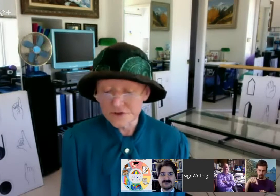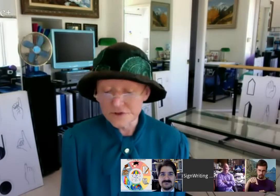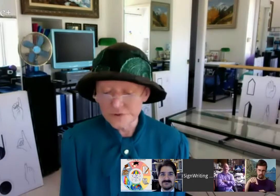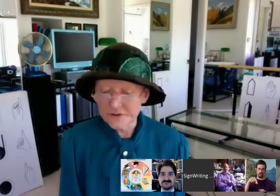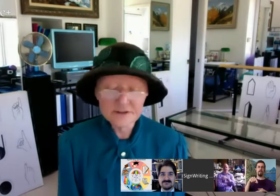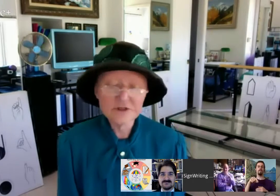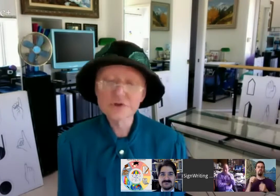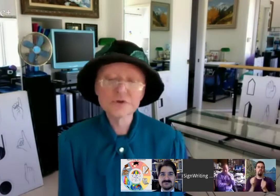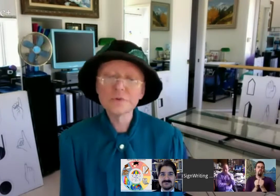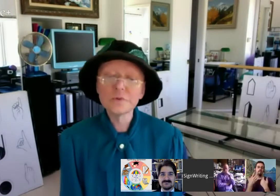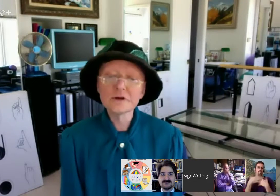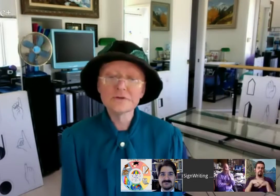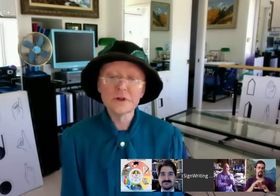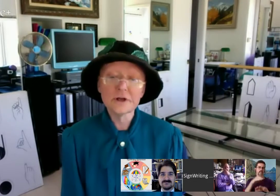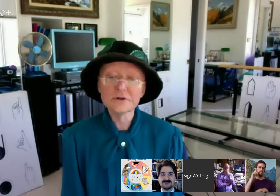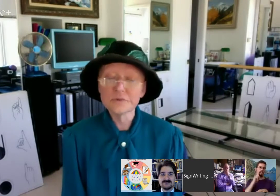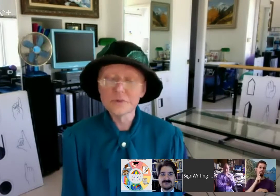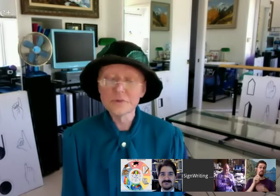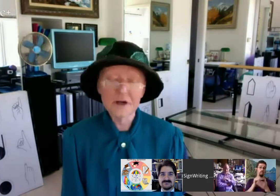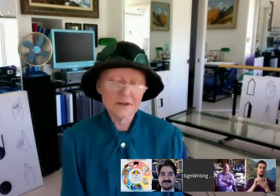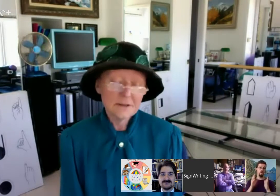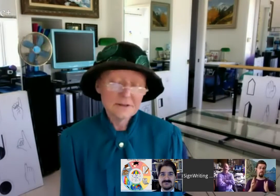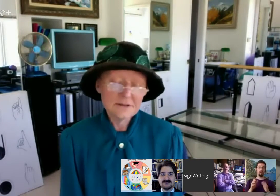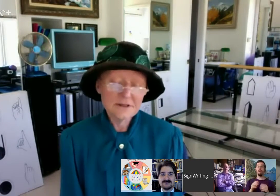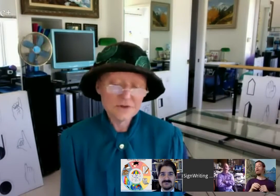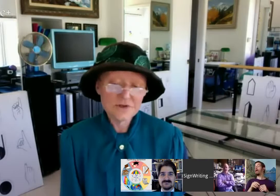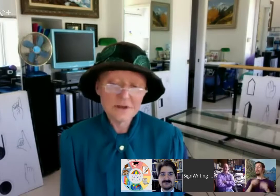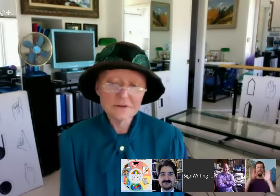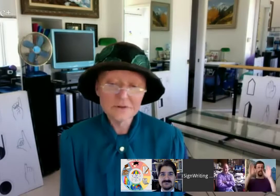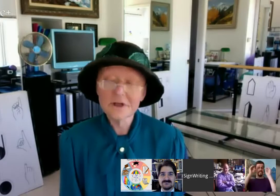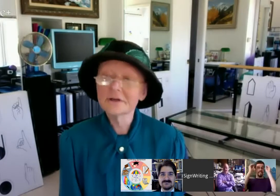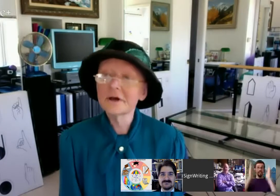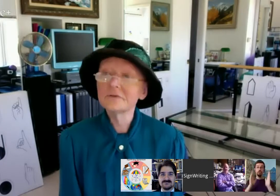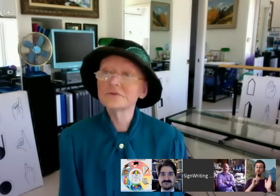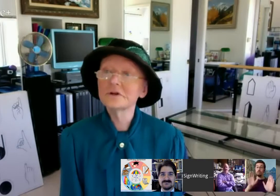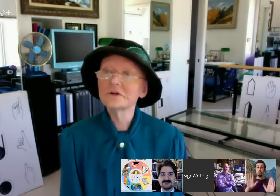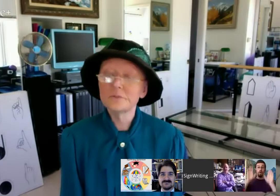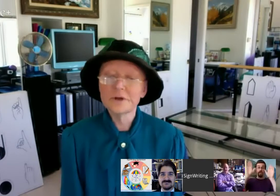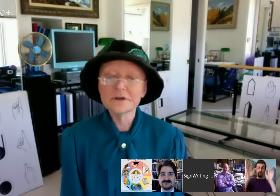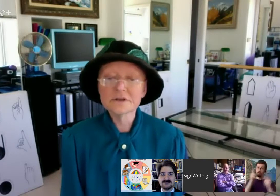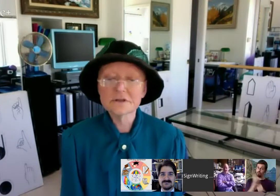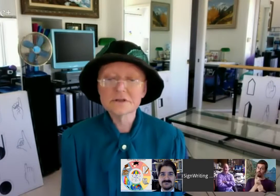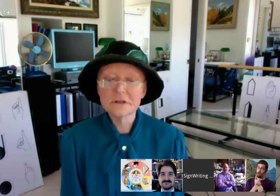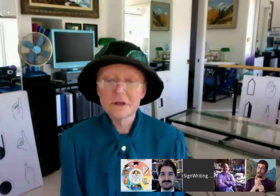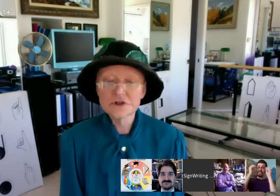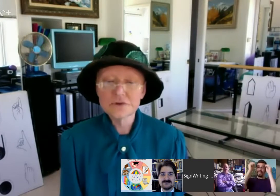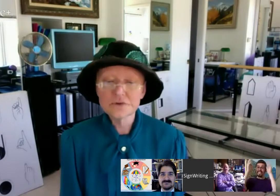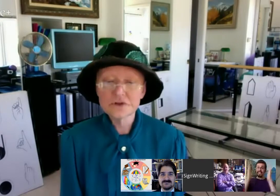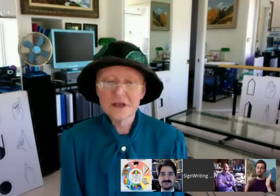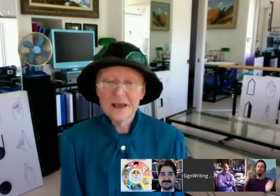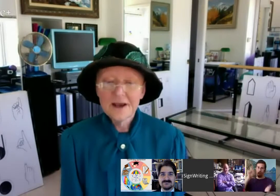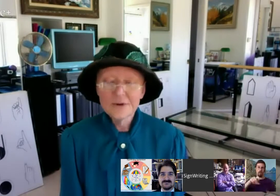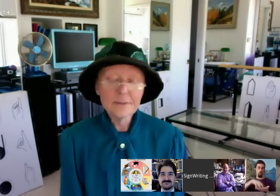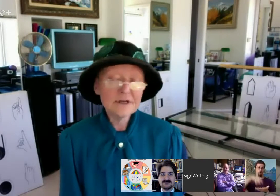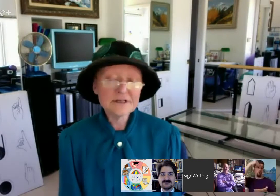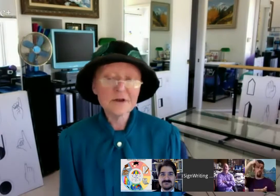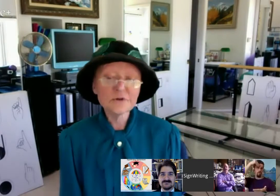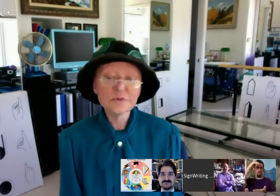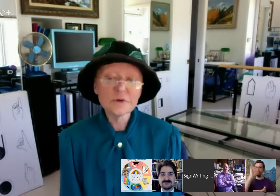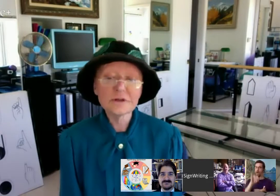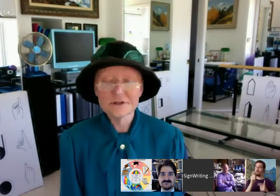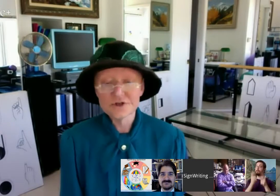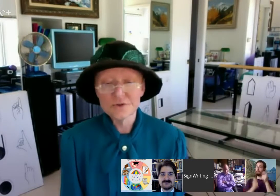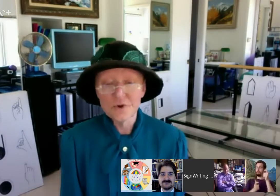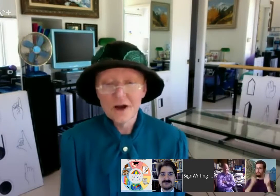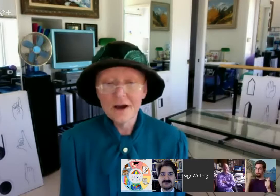were elementary school, and the teachers were wonderful, and you're right, the teachers had to learn it. That was one of the biggest issues. But I'm